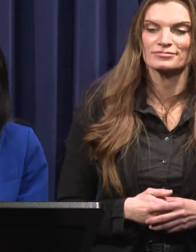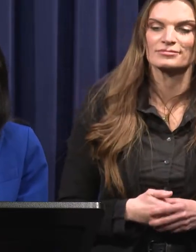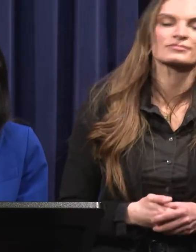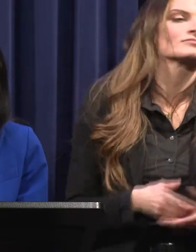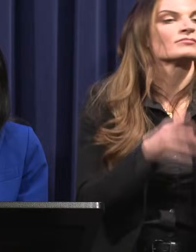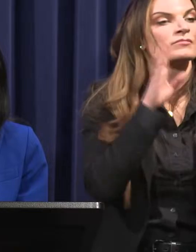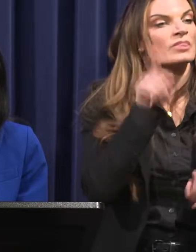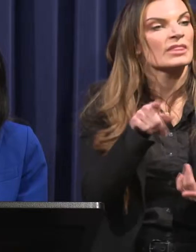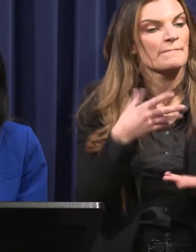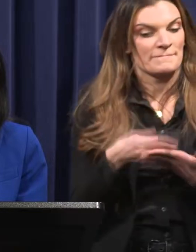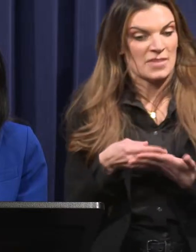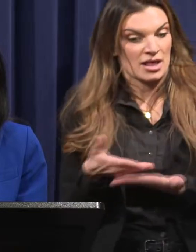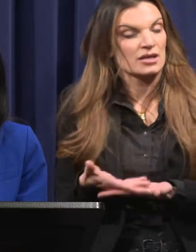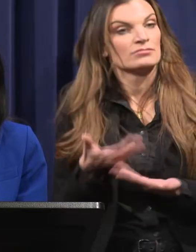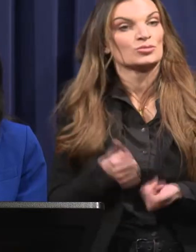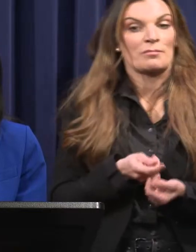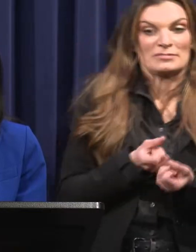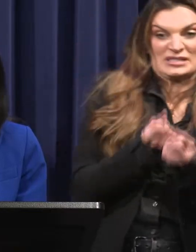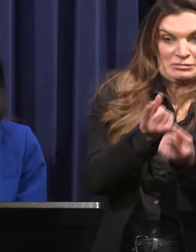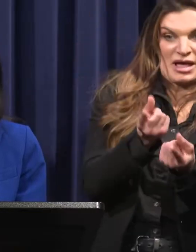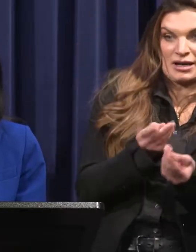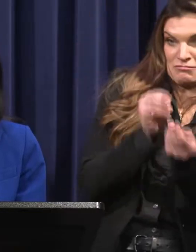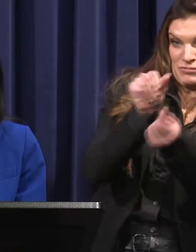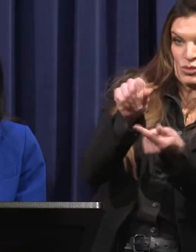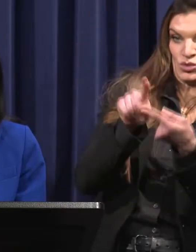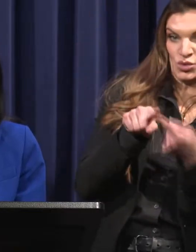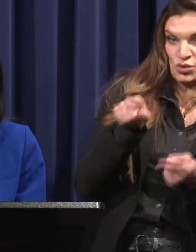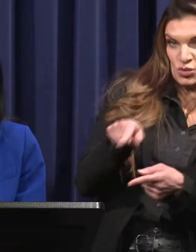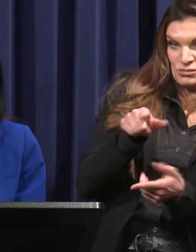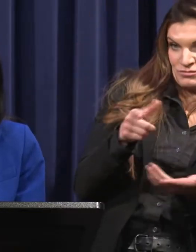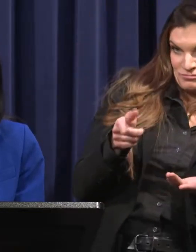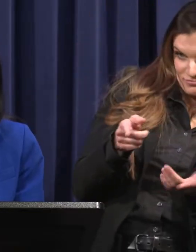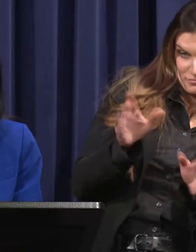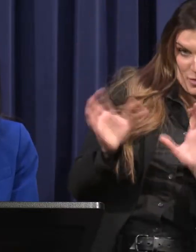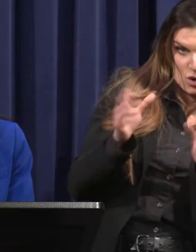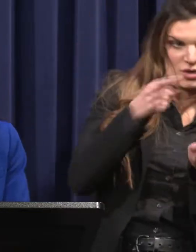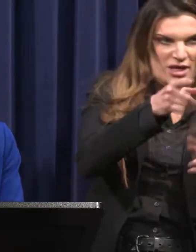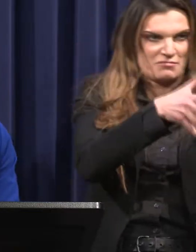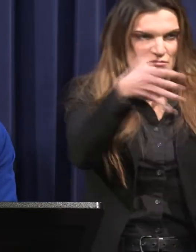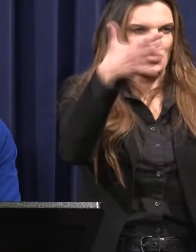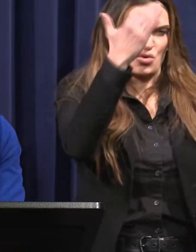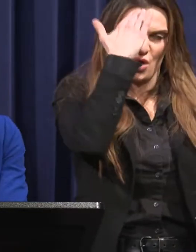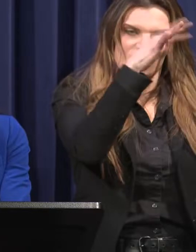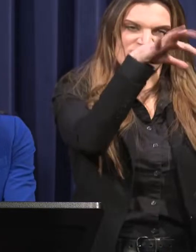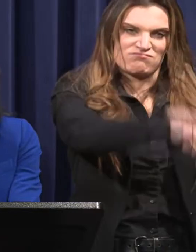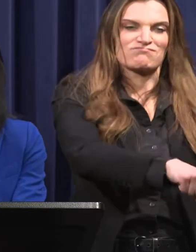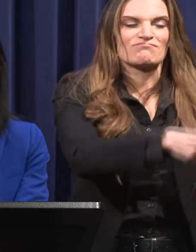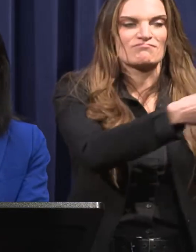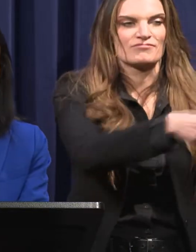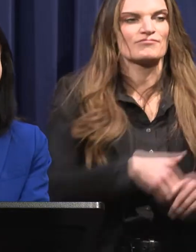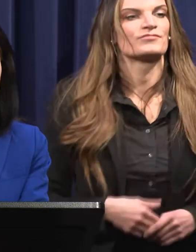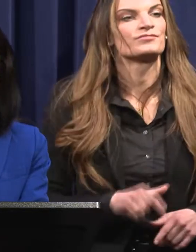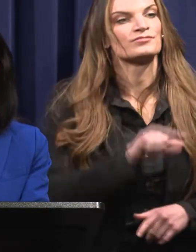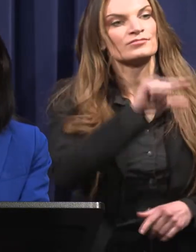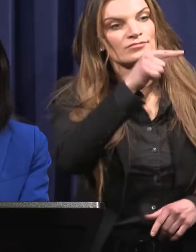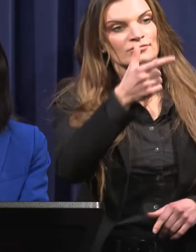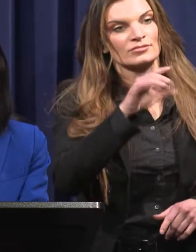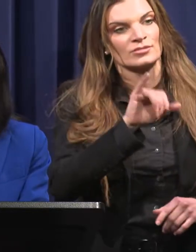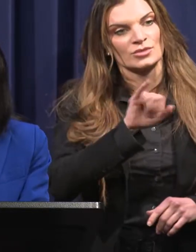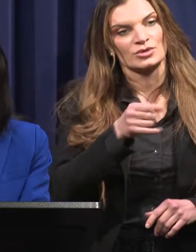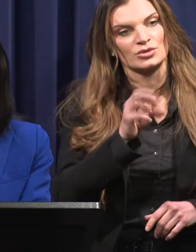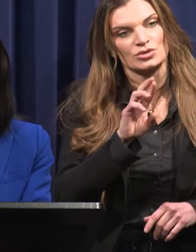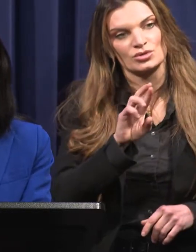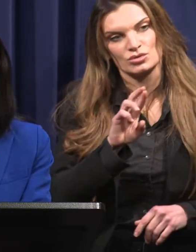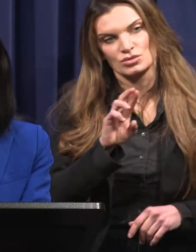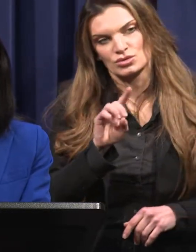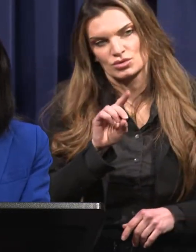influence someone who's in the minority. I just don't know that it would really get you anywhere. Yeah, Jordan. Jordan Hernandez on Live. A moment ago